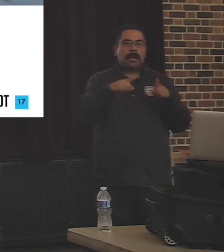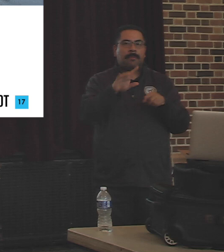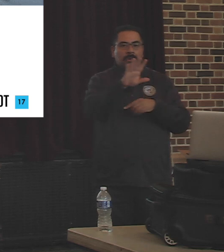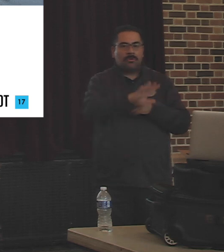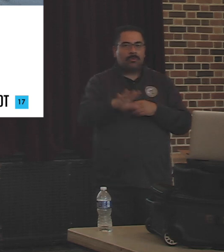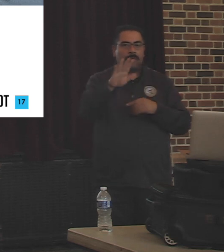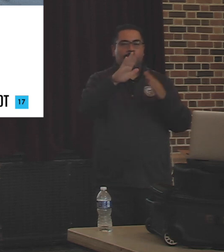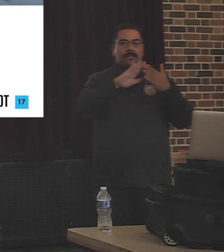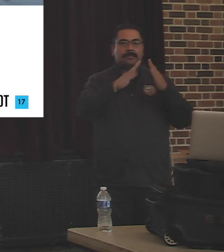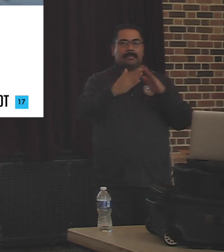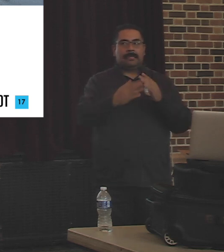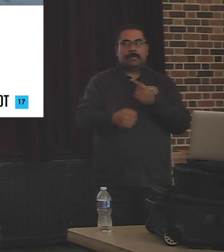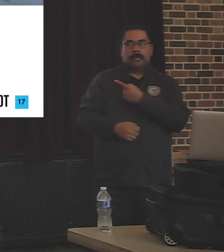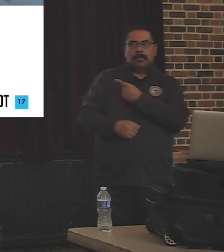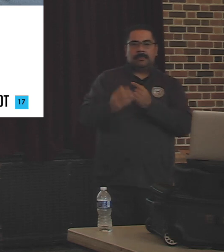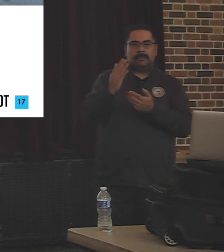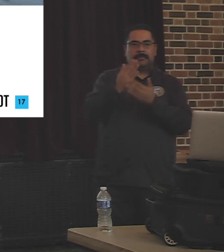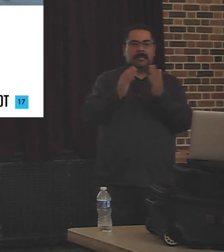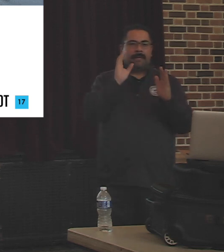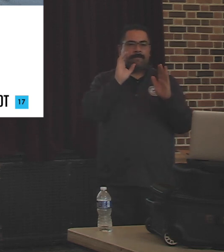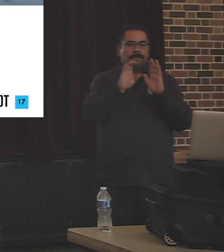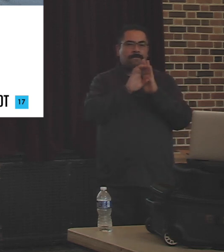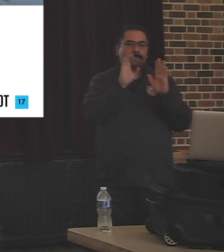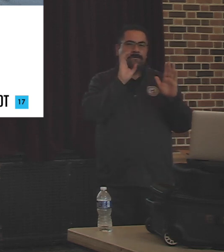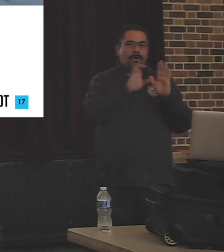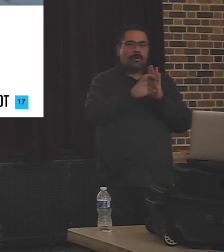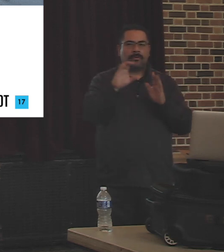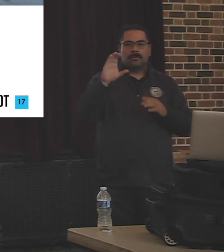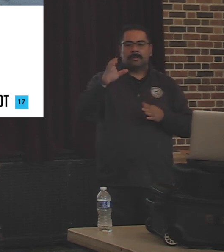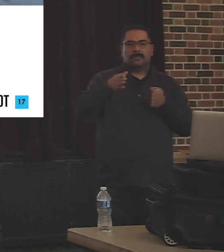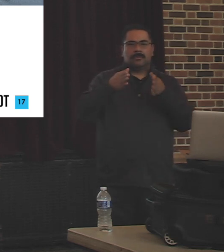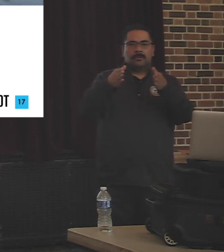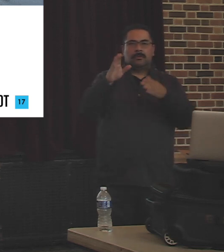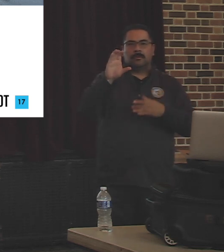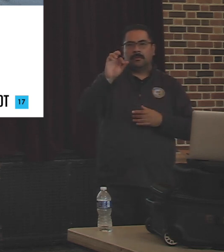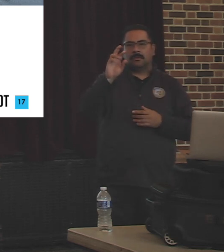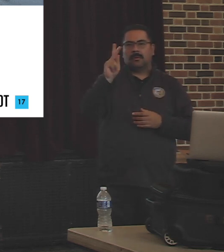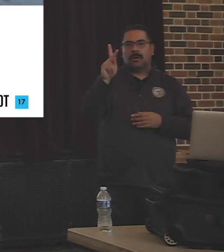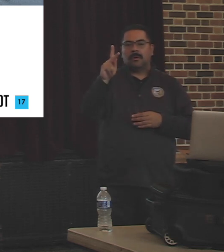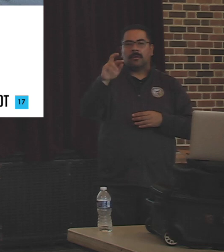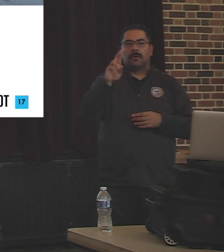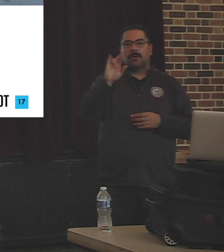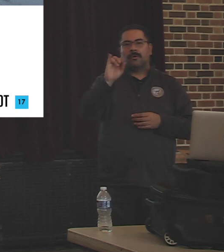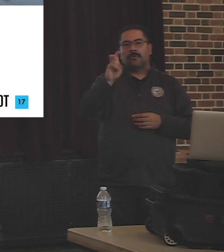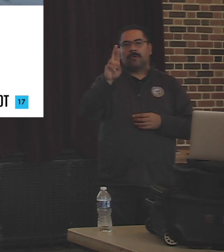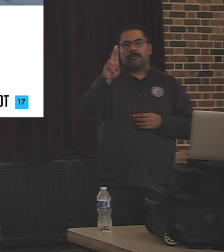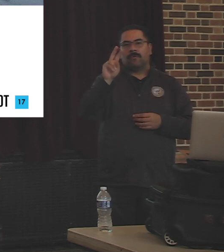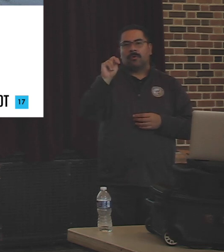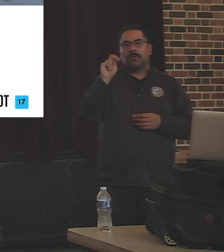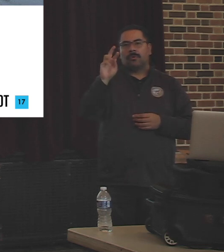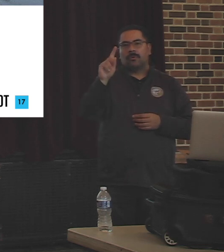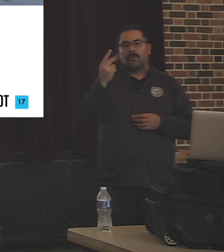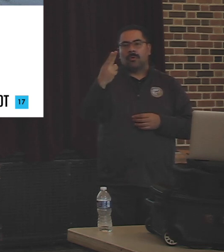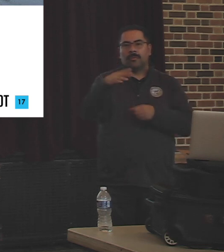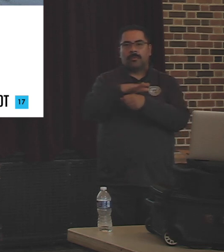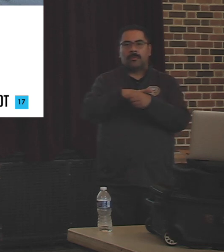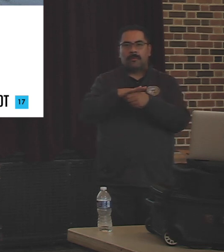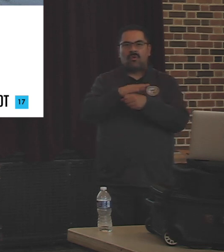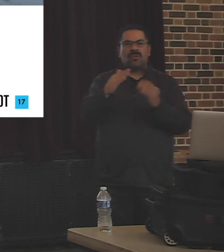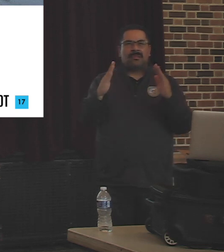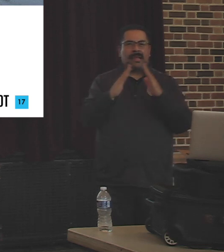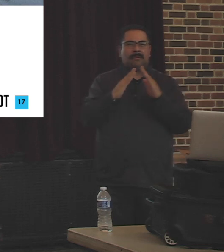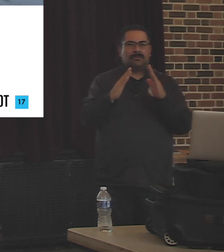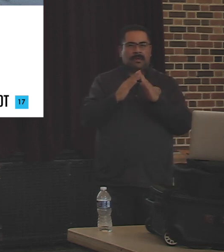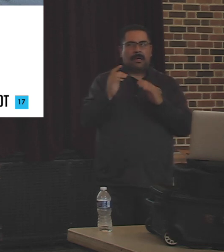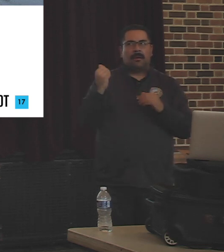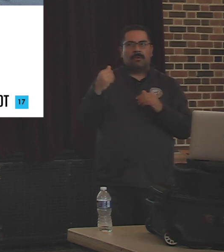city. This is a couple of photos. This is Clark Street in the River North neighborhood downtown. We've got a protected bike lane